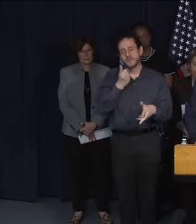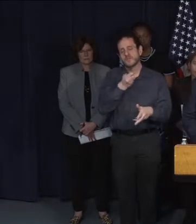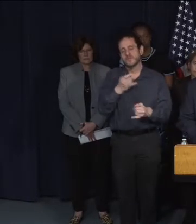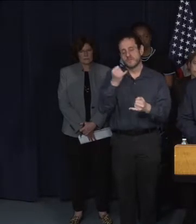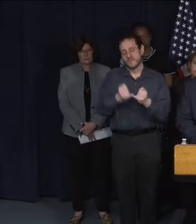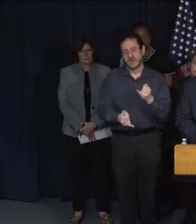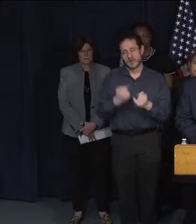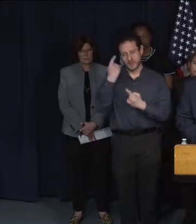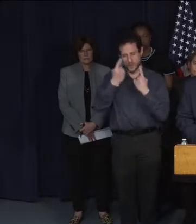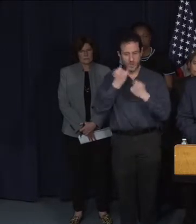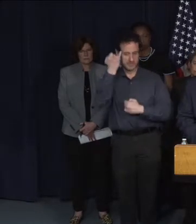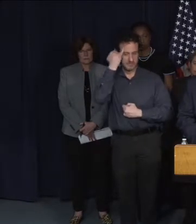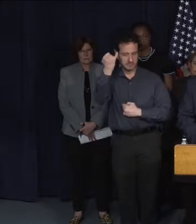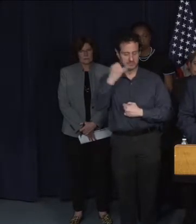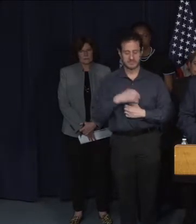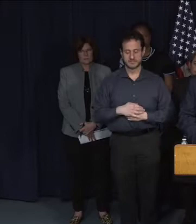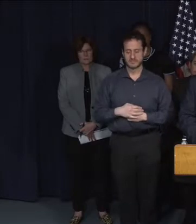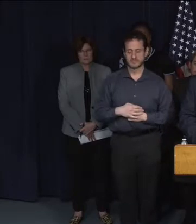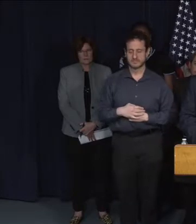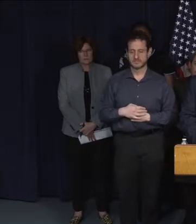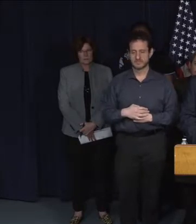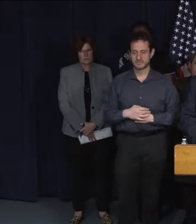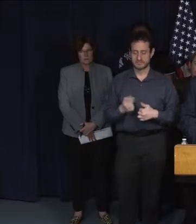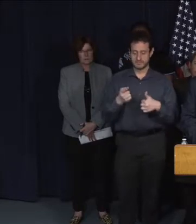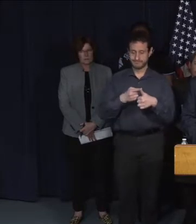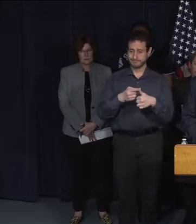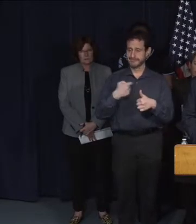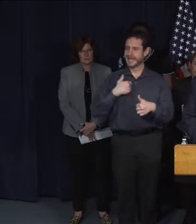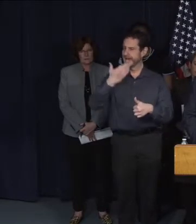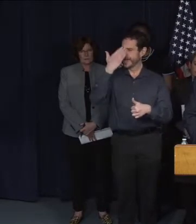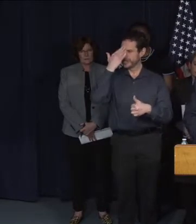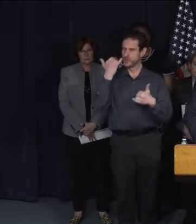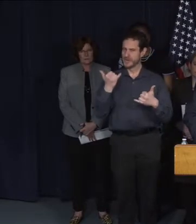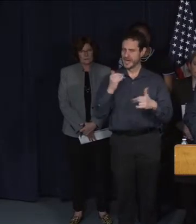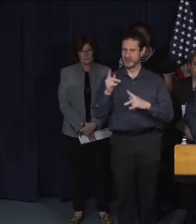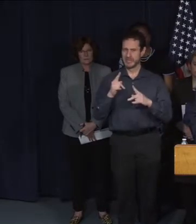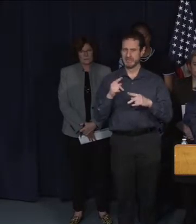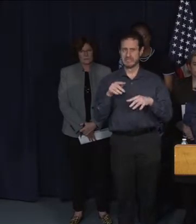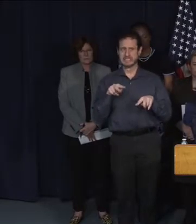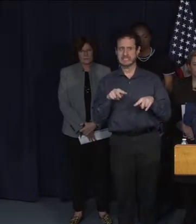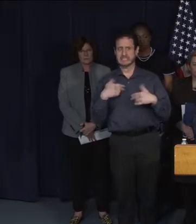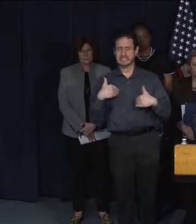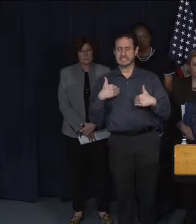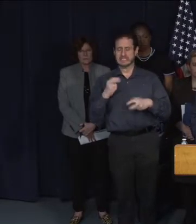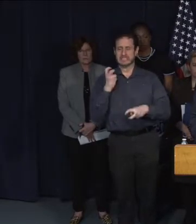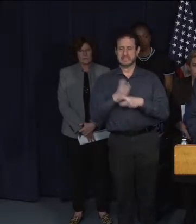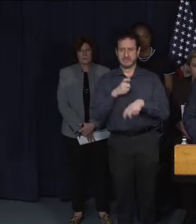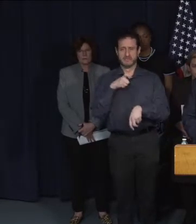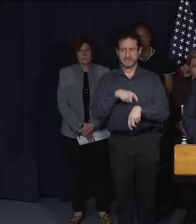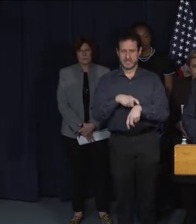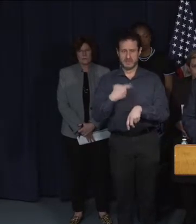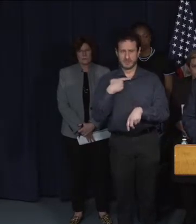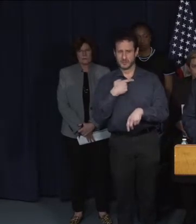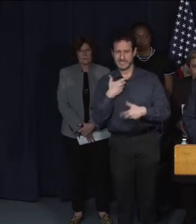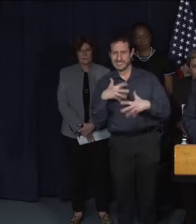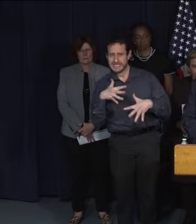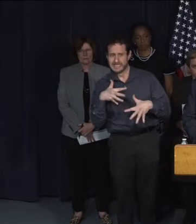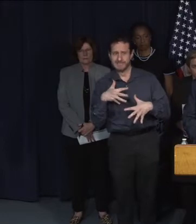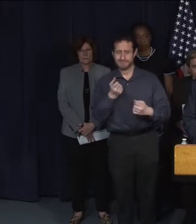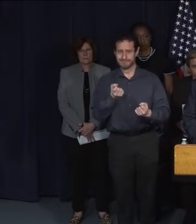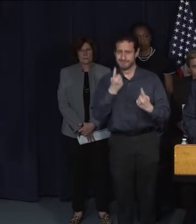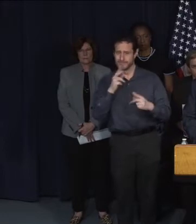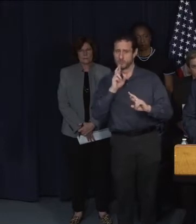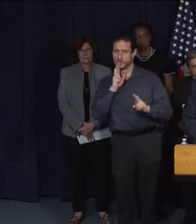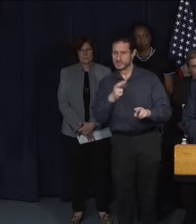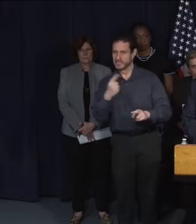thoughts. I know that this is a difficult time for people as we try to understand and respond to something this